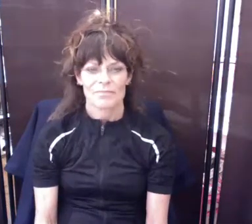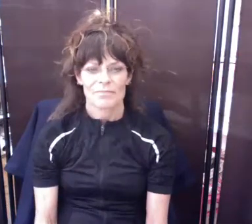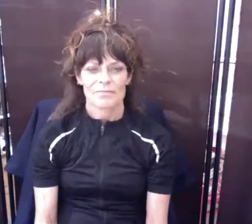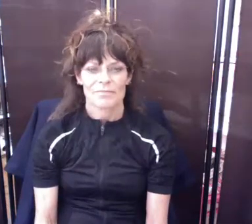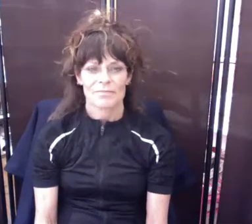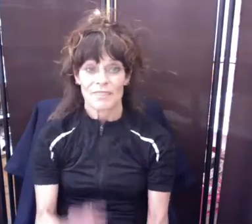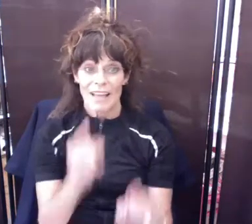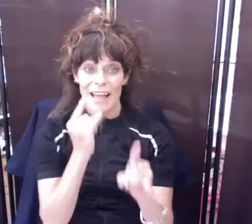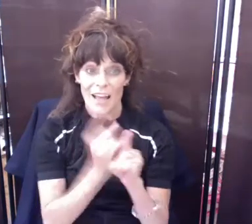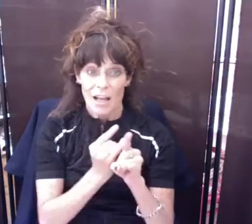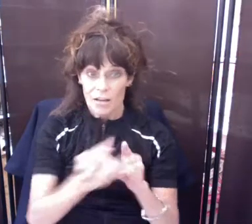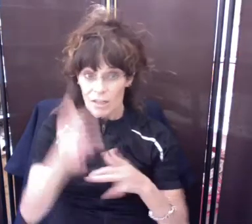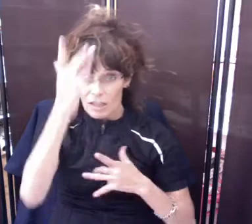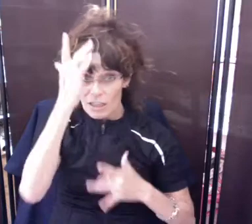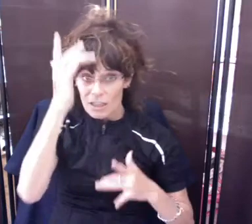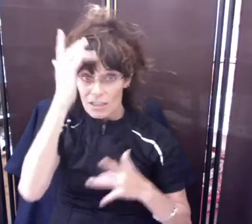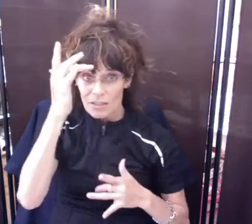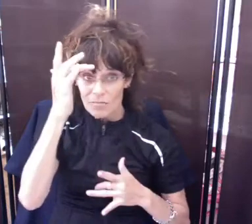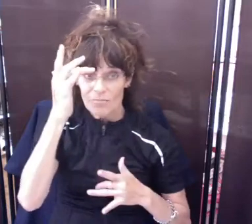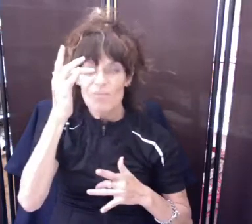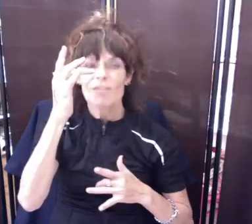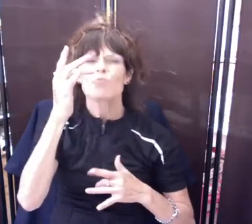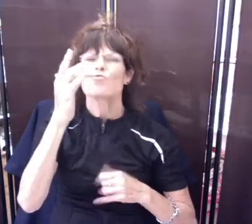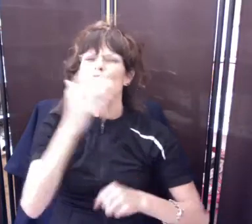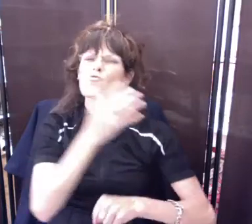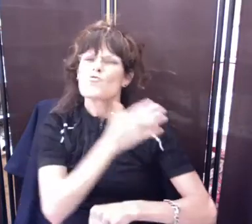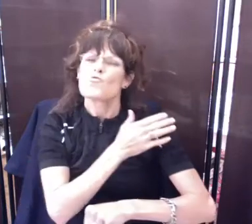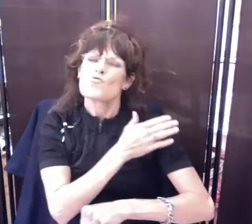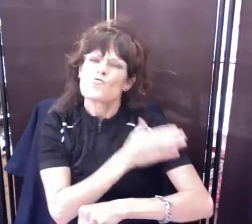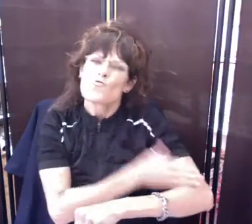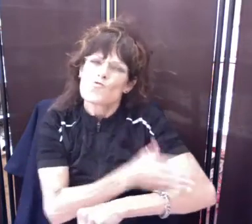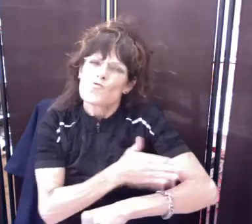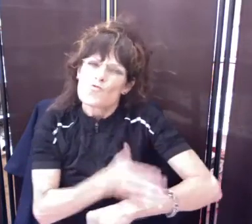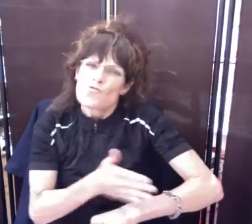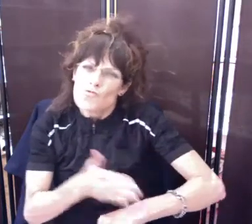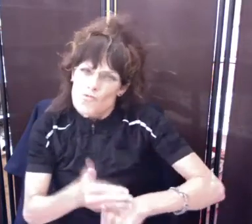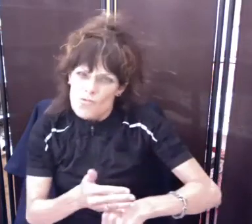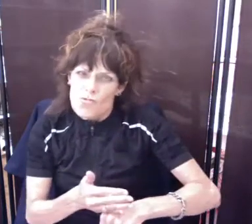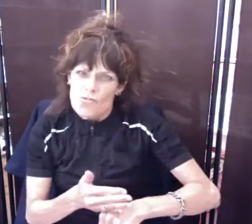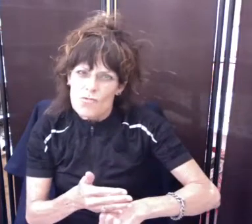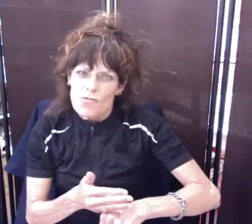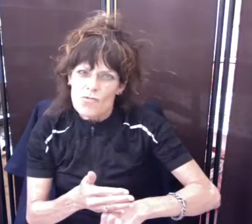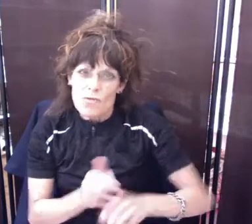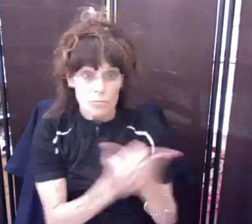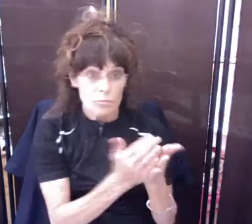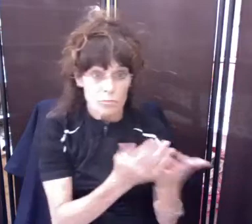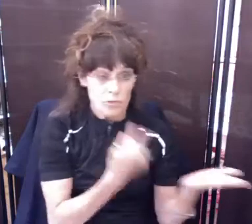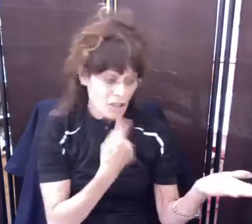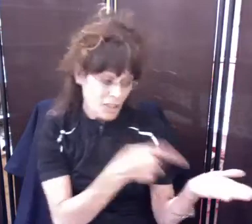alcoholism is progressive, and it says it in our basic text that over any considerable period of